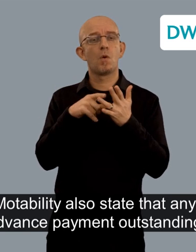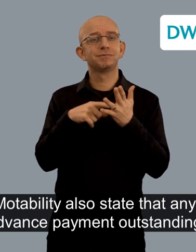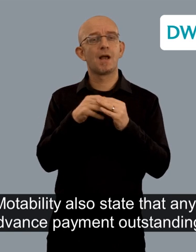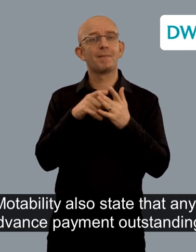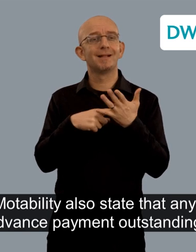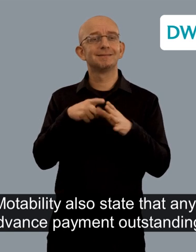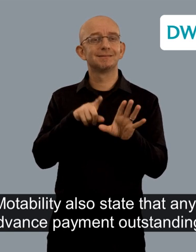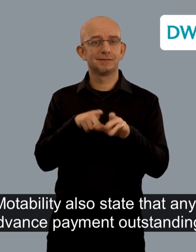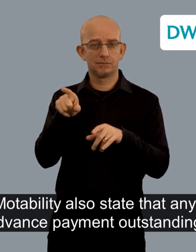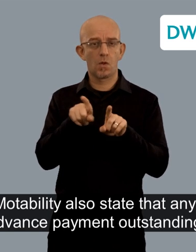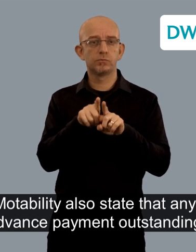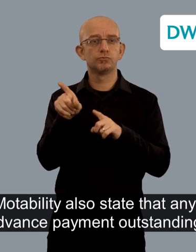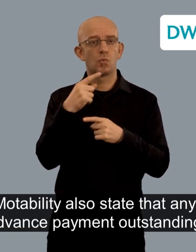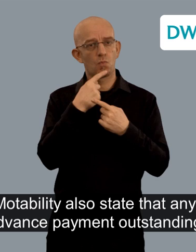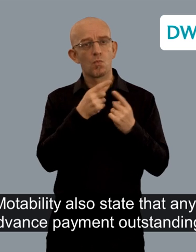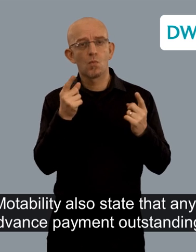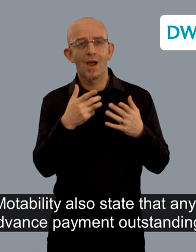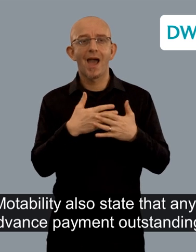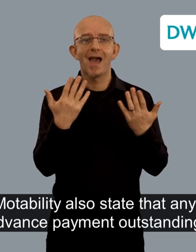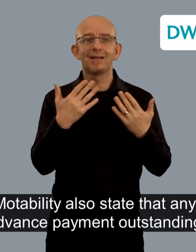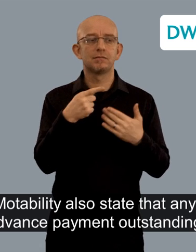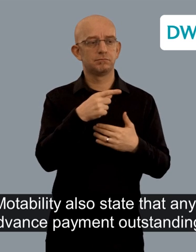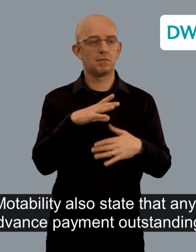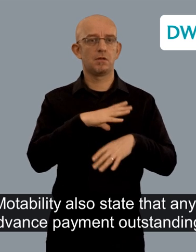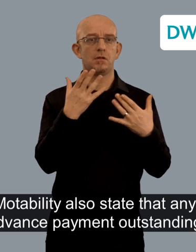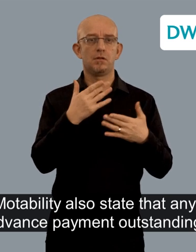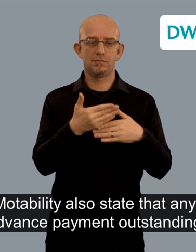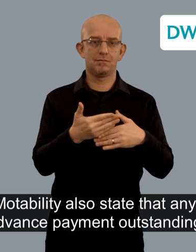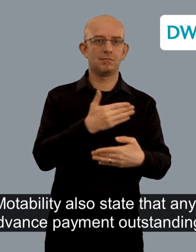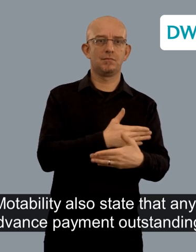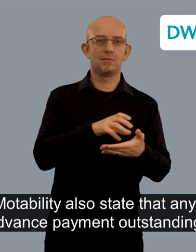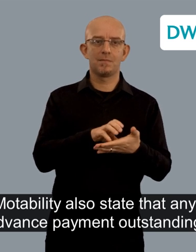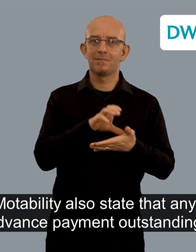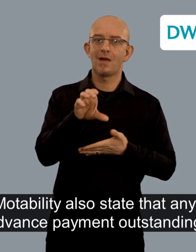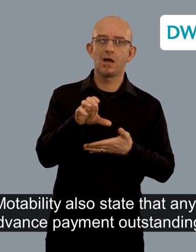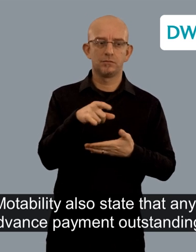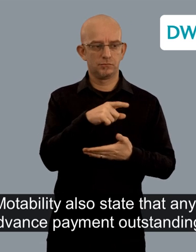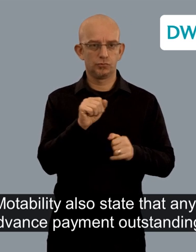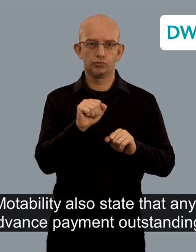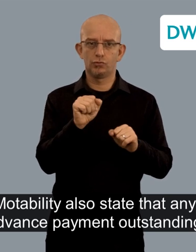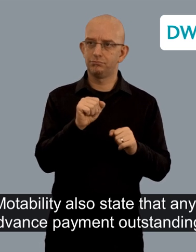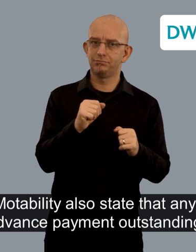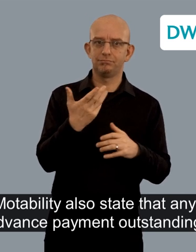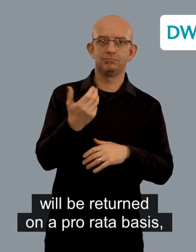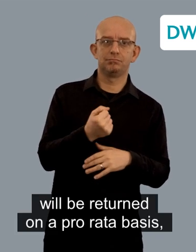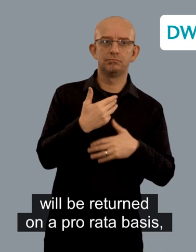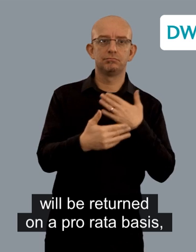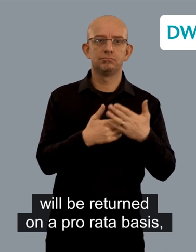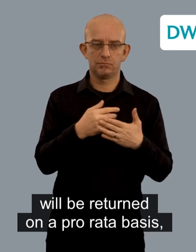Motability also state that any advance payment outstanding will be returned on a pro rata